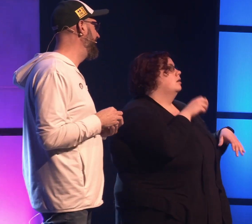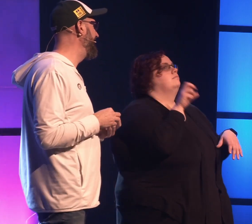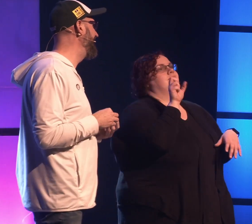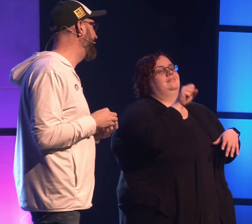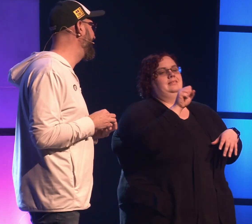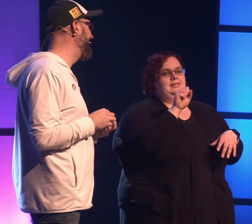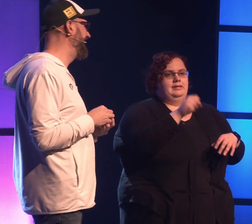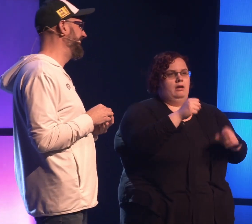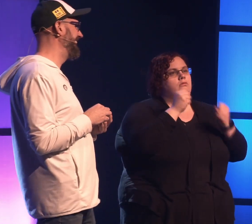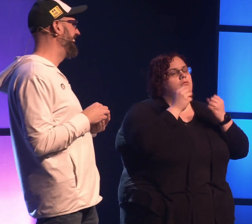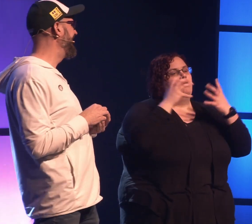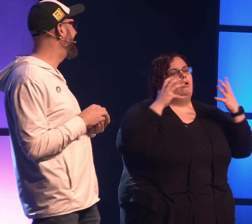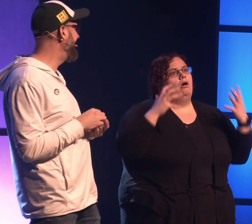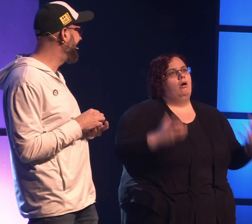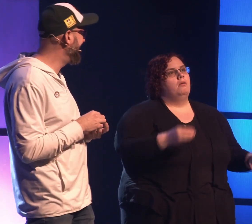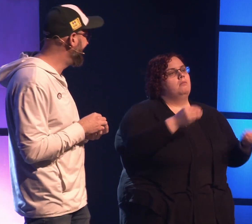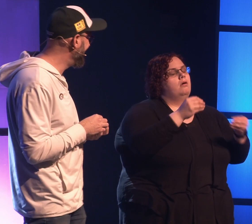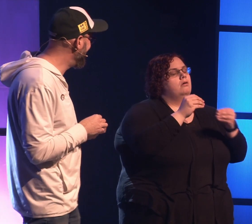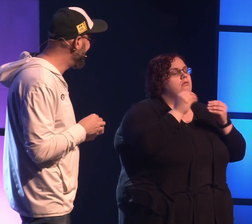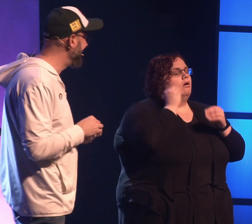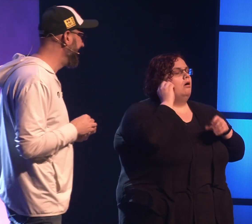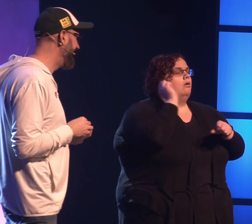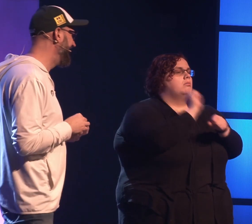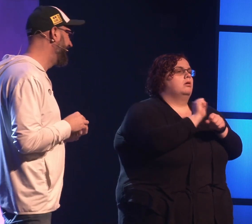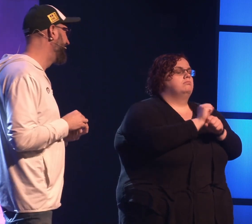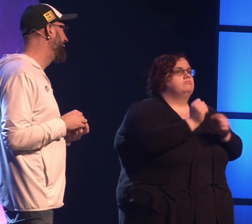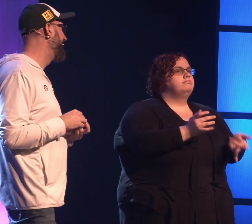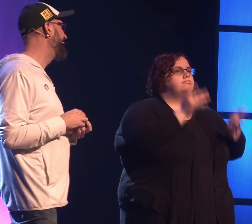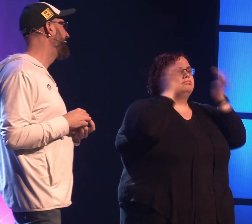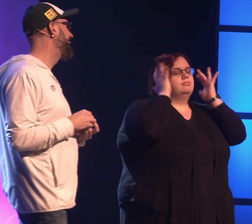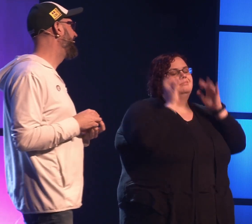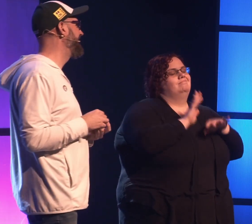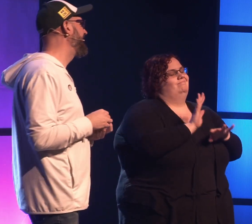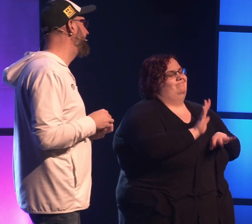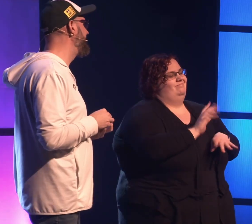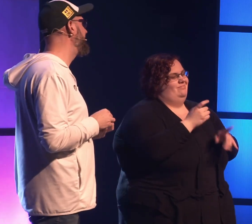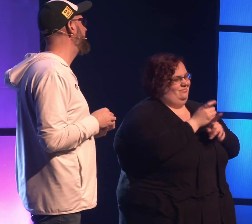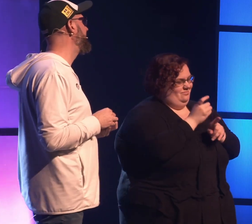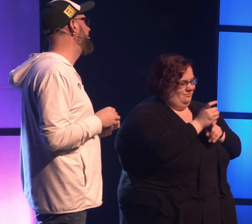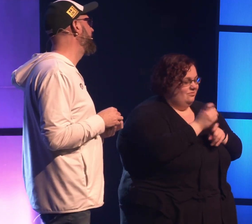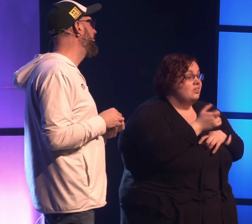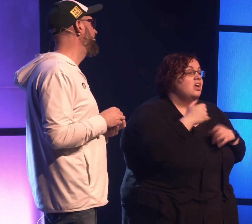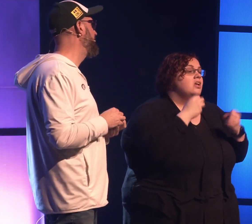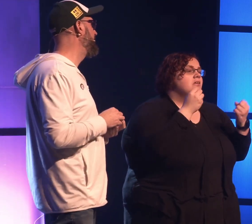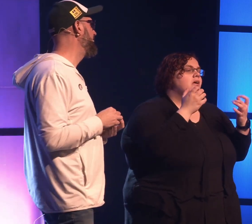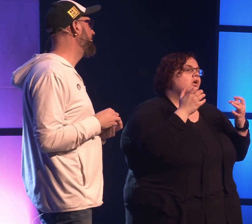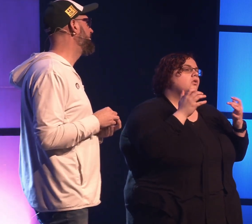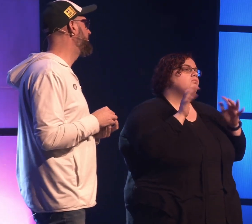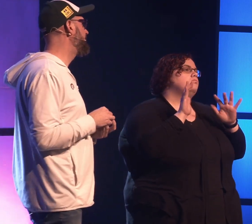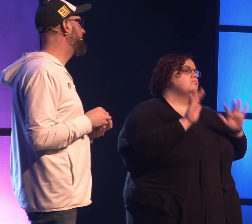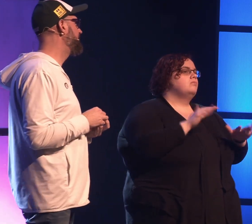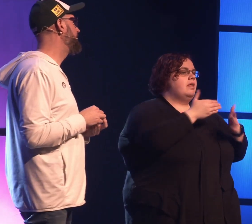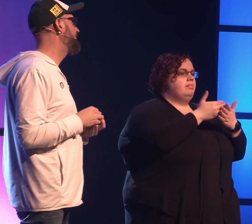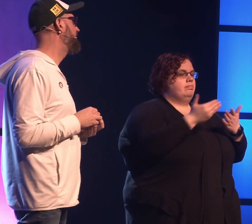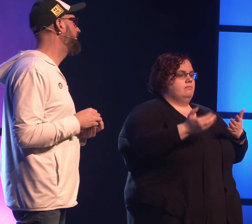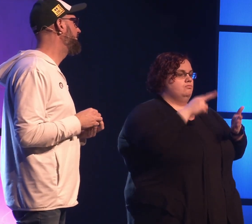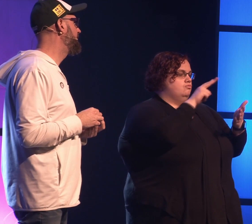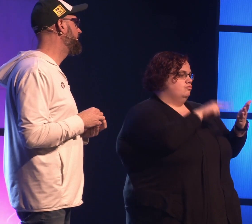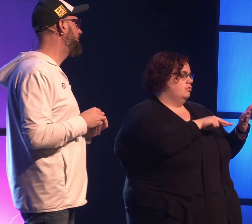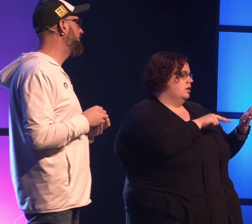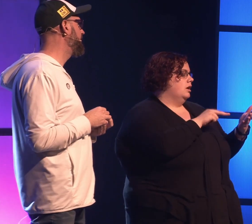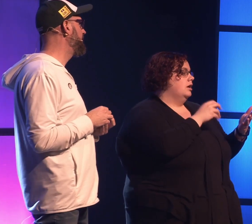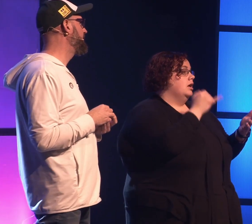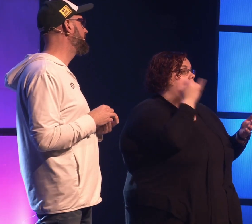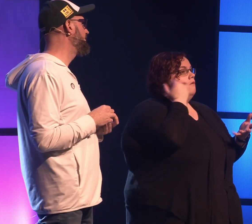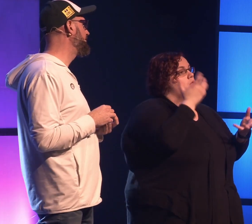of homework. It consumes you. Not at all. There's some really great things to read, some questions. If you're someone who likes